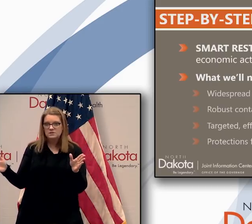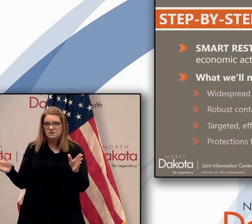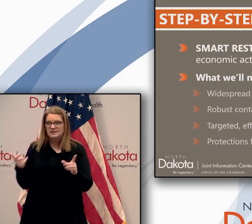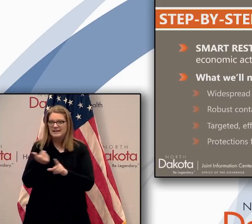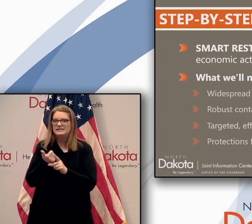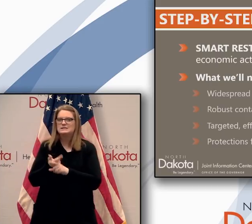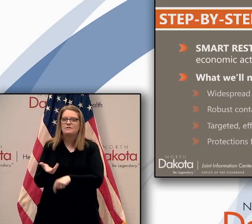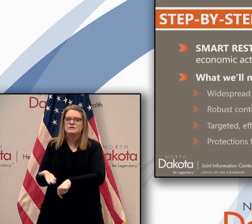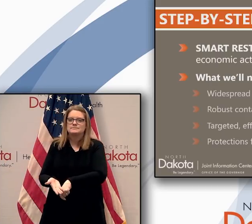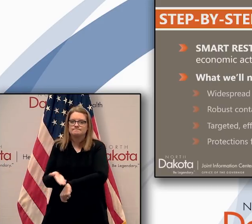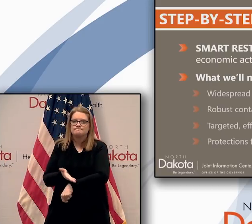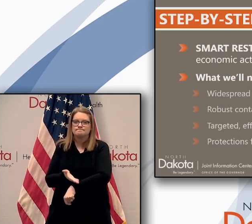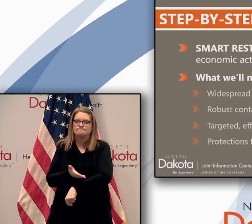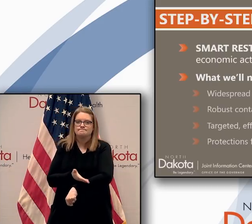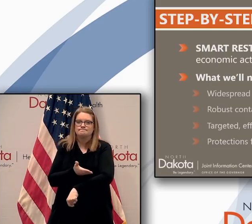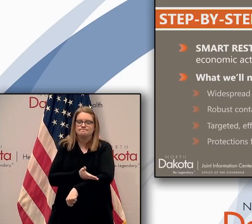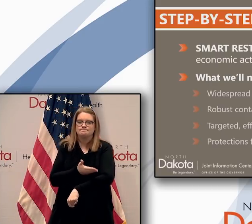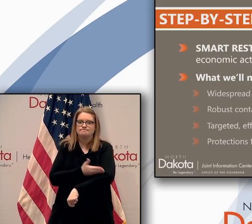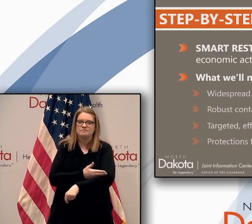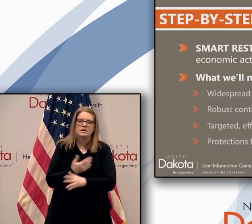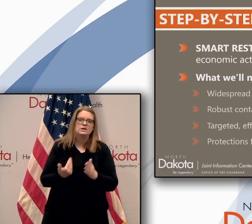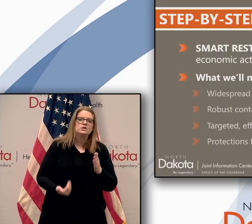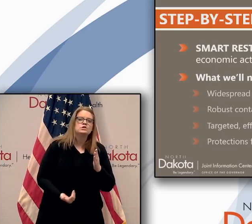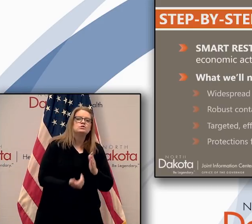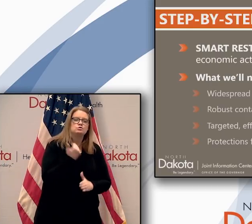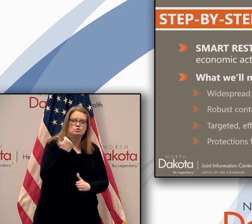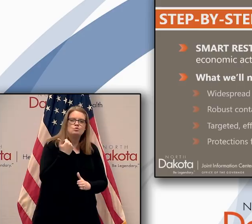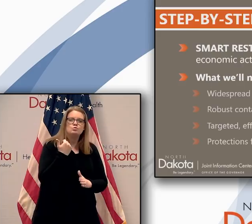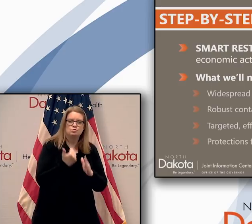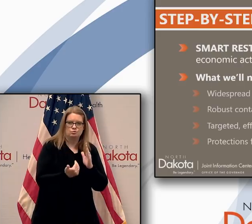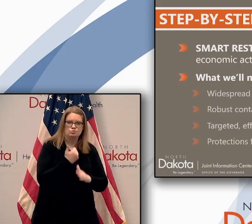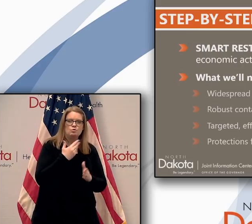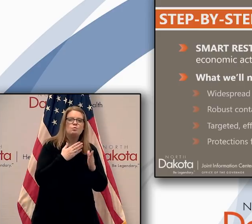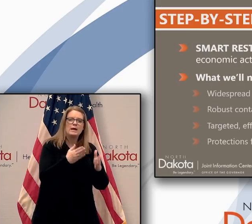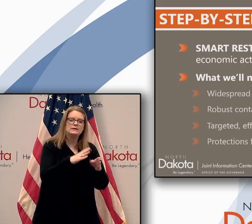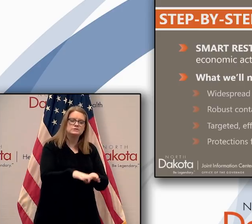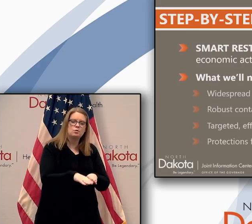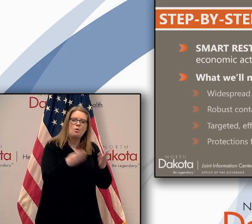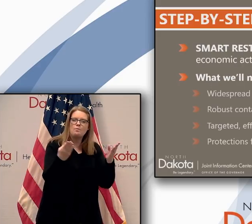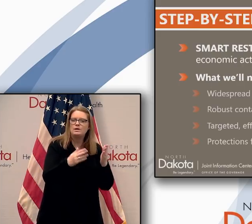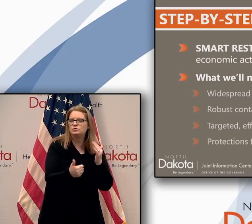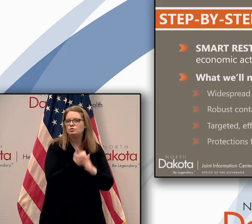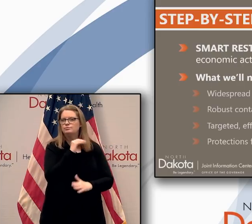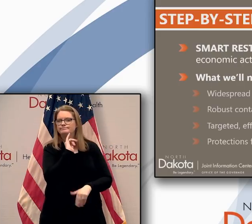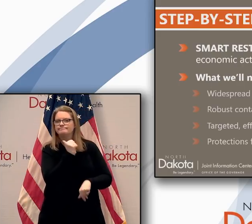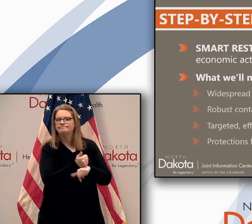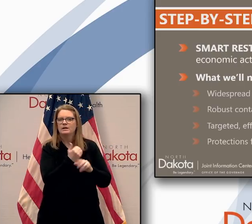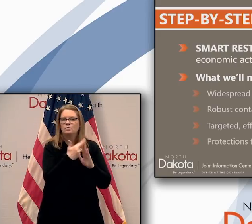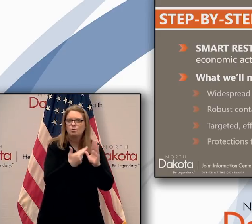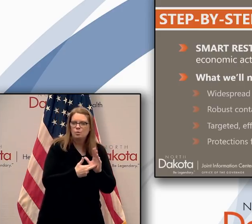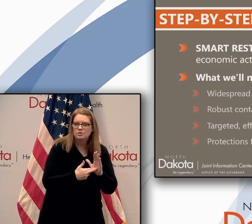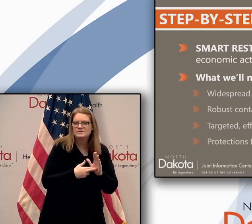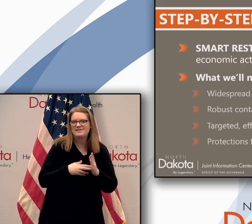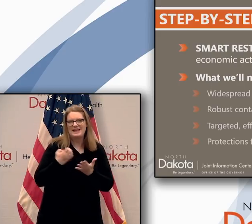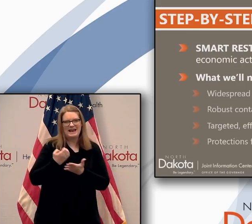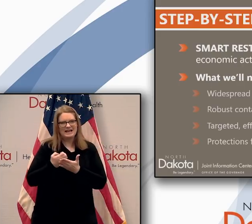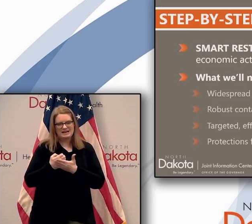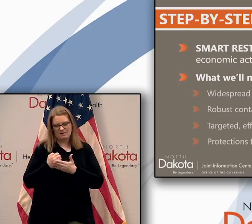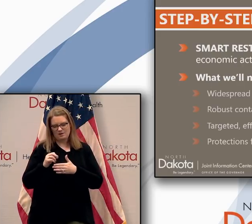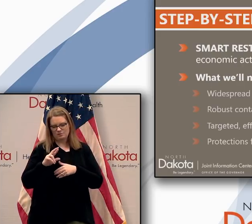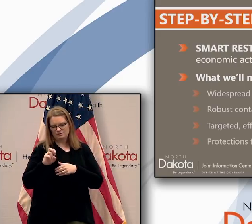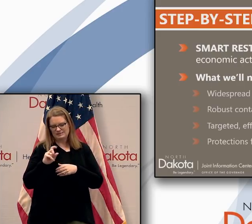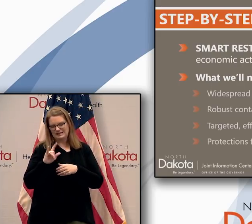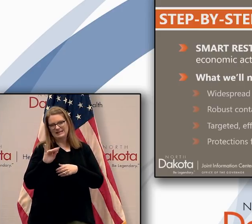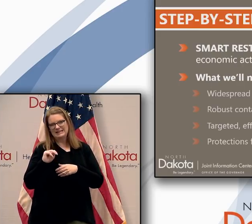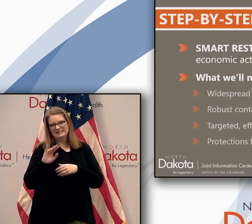getting better over time. New standard operating procedures for reopening. The economic resilience team is working on that. And